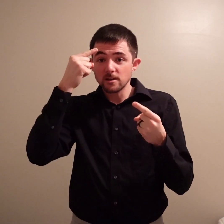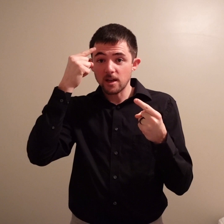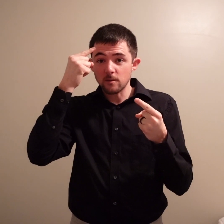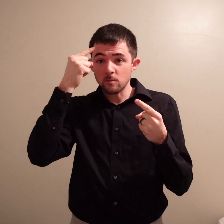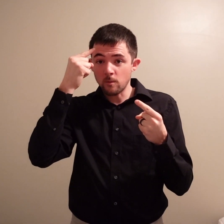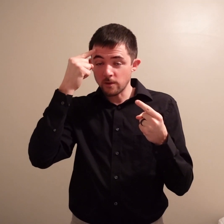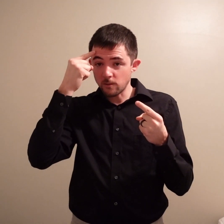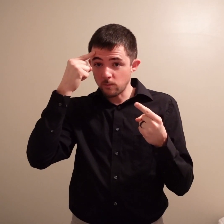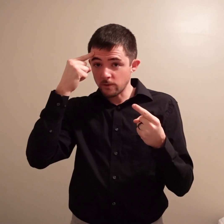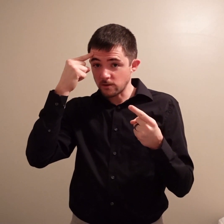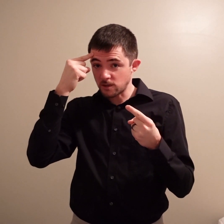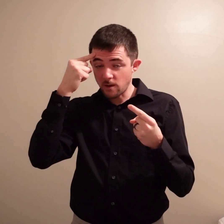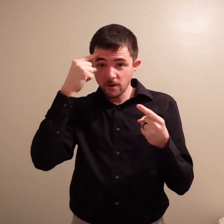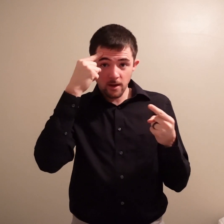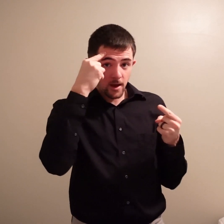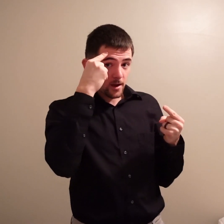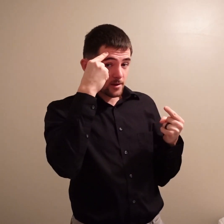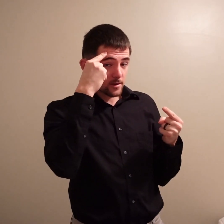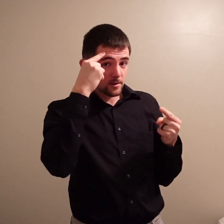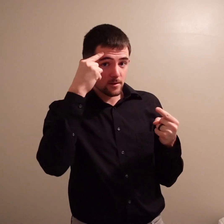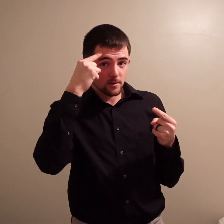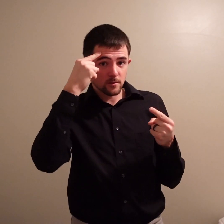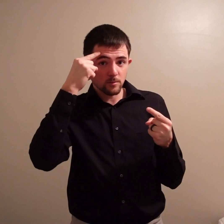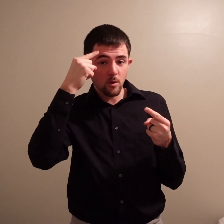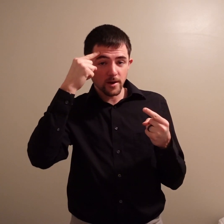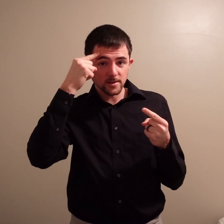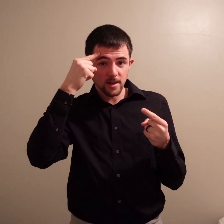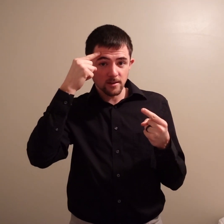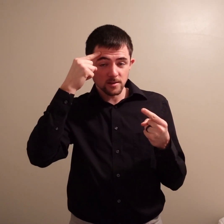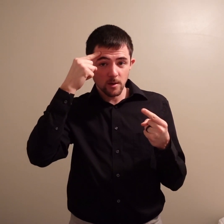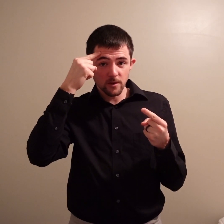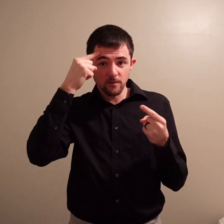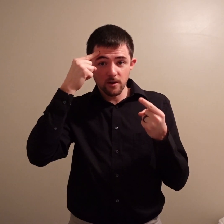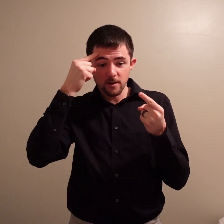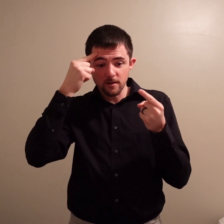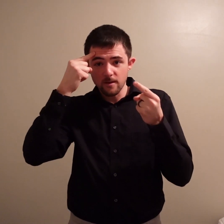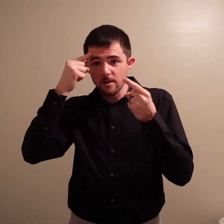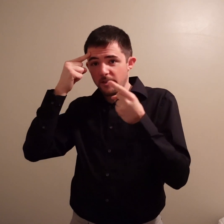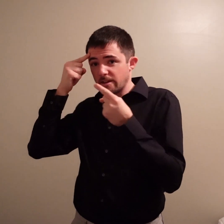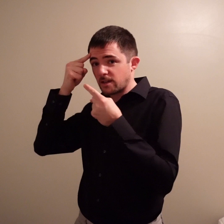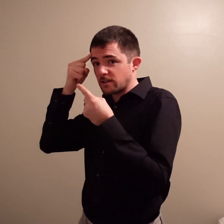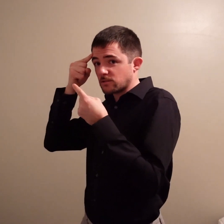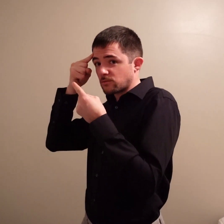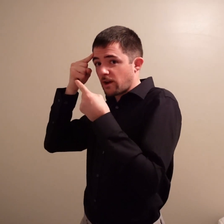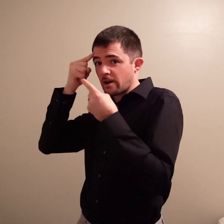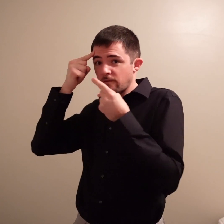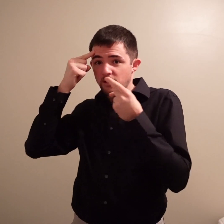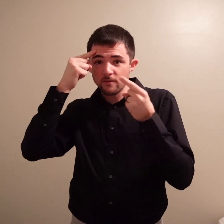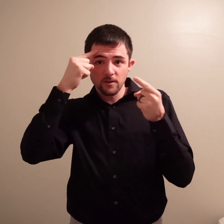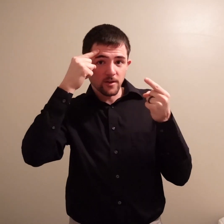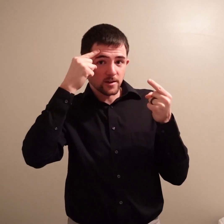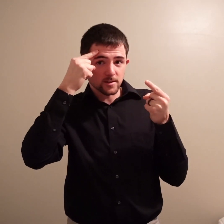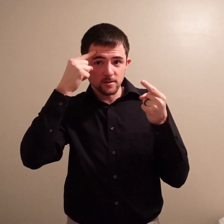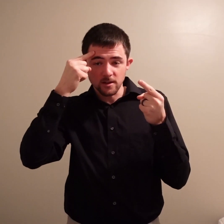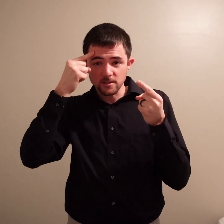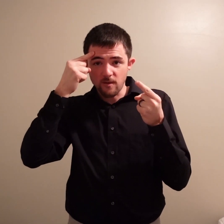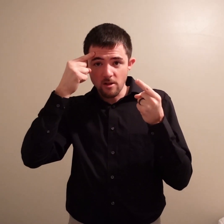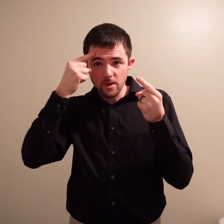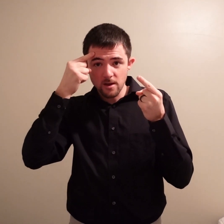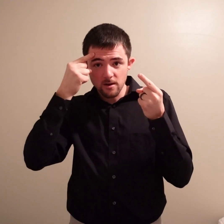take your dominant hand points at the top of your forehead. This hand is right in front of your face, and just follow me here,